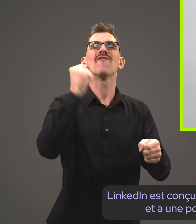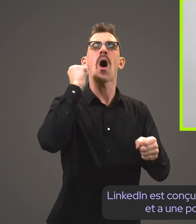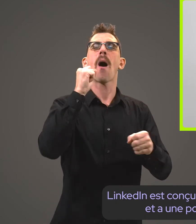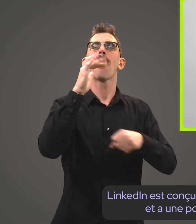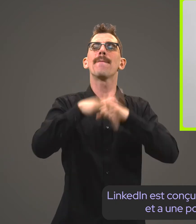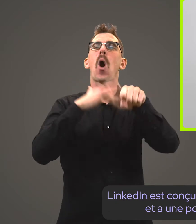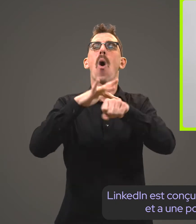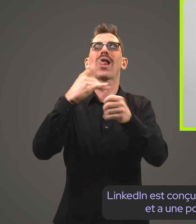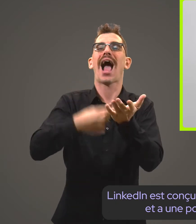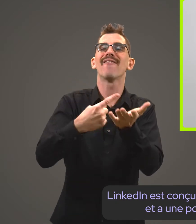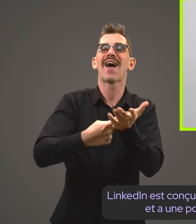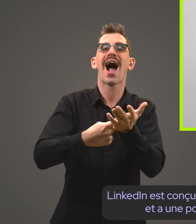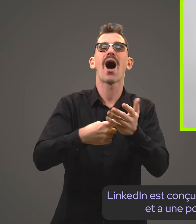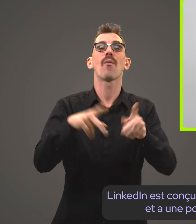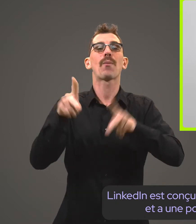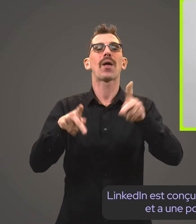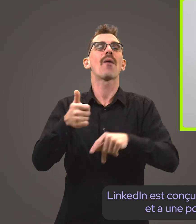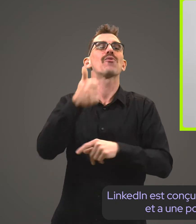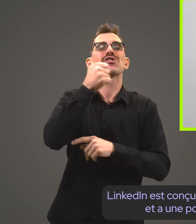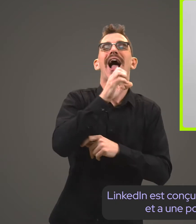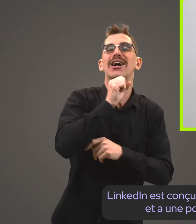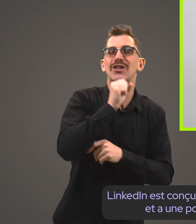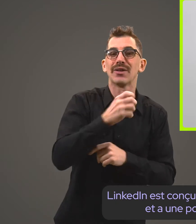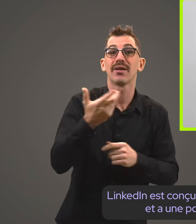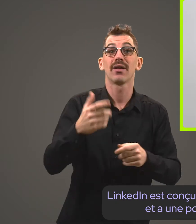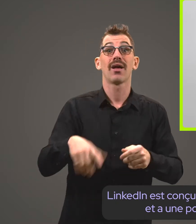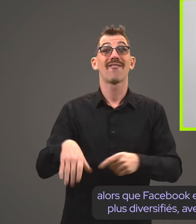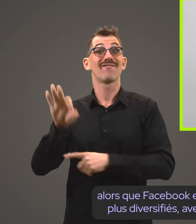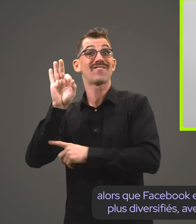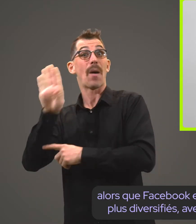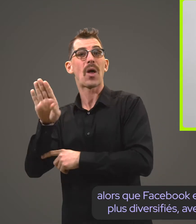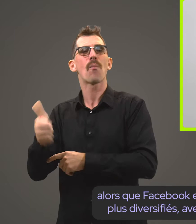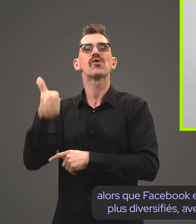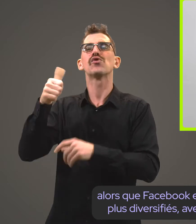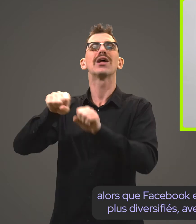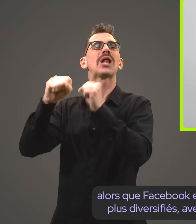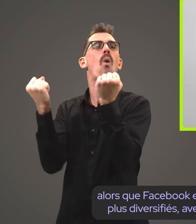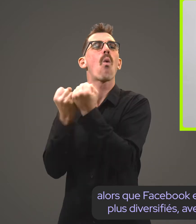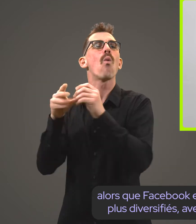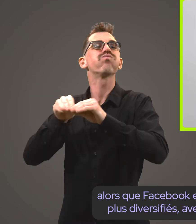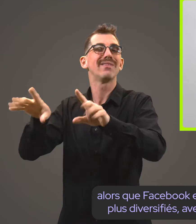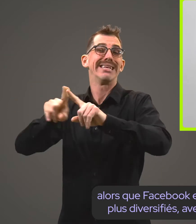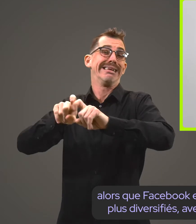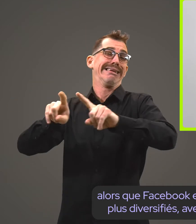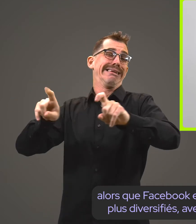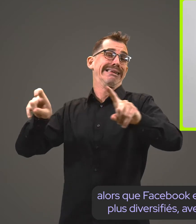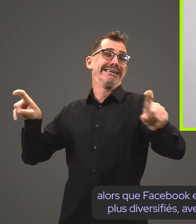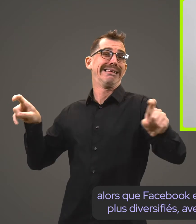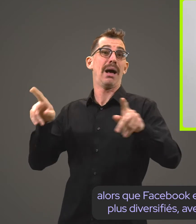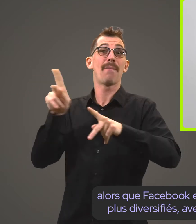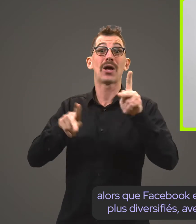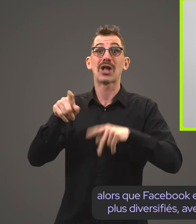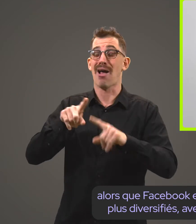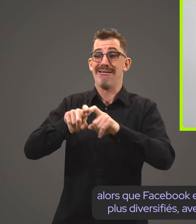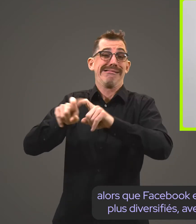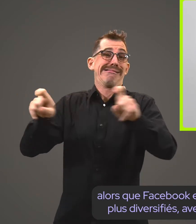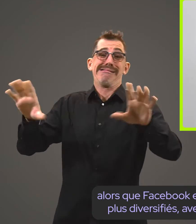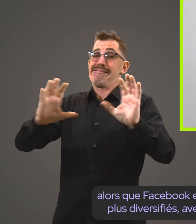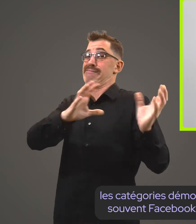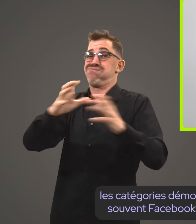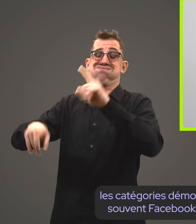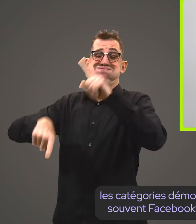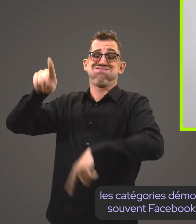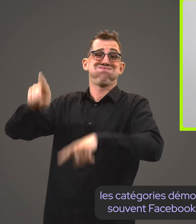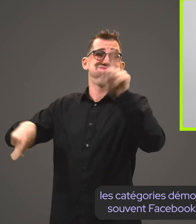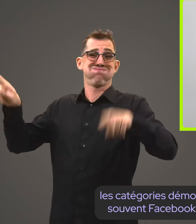LinkedIn is designed for the business community and has an older demographic, while Facebook is one of the most diverse social channels with people from